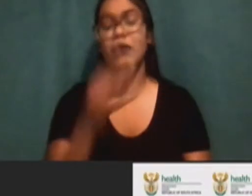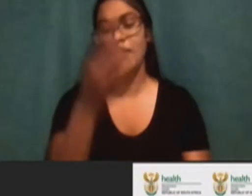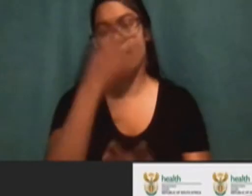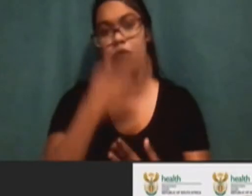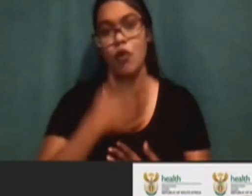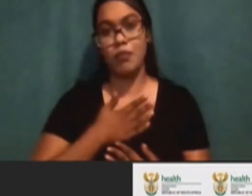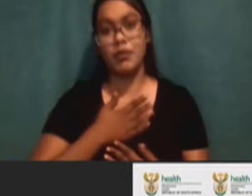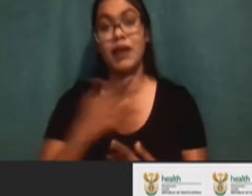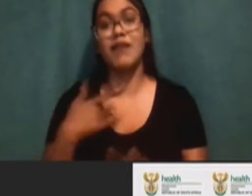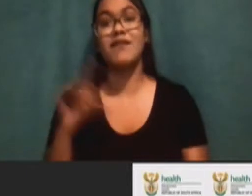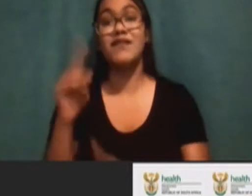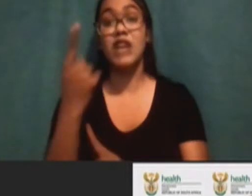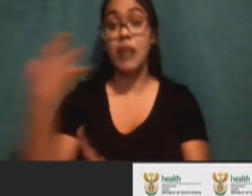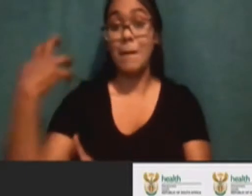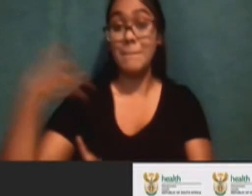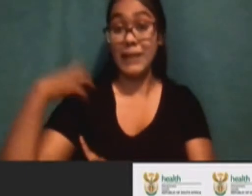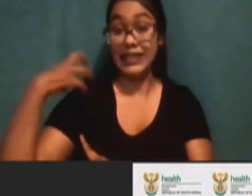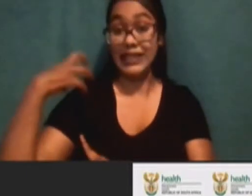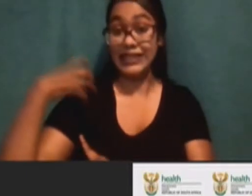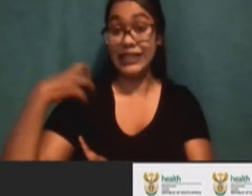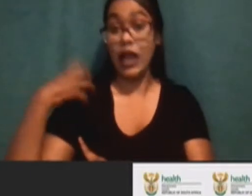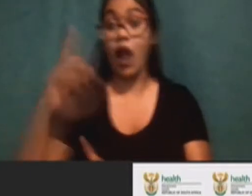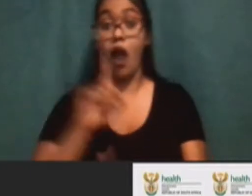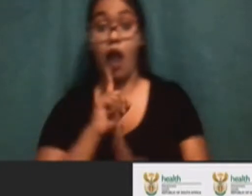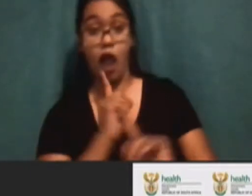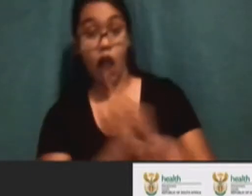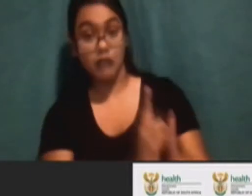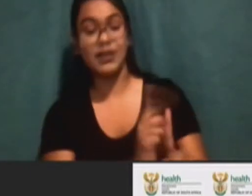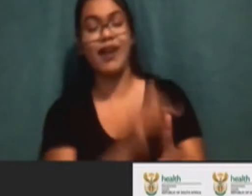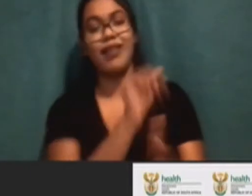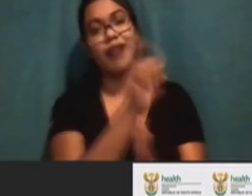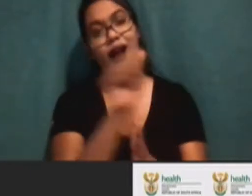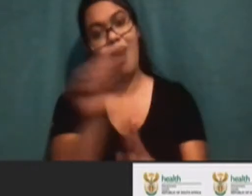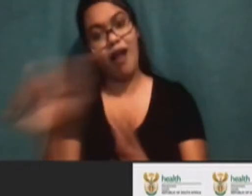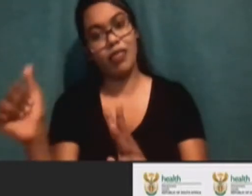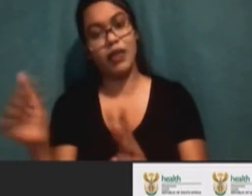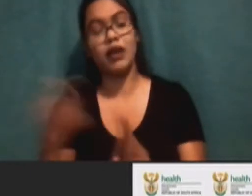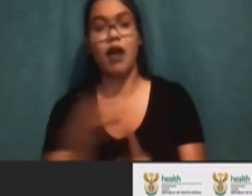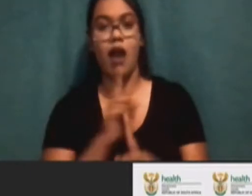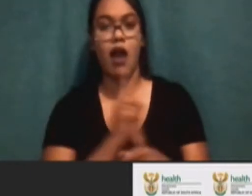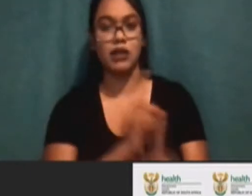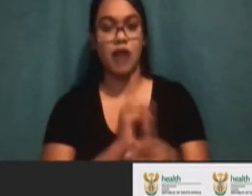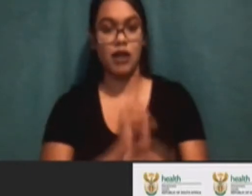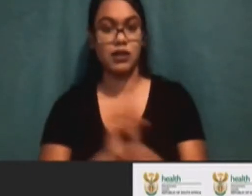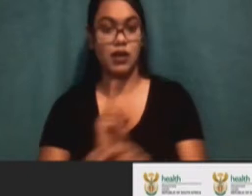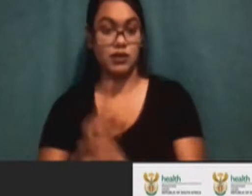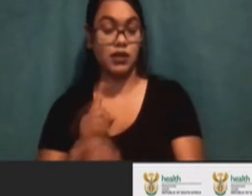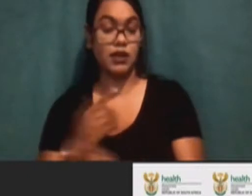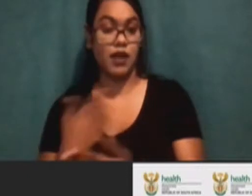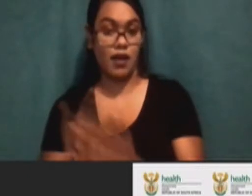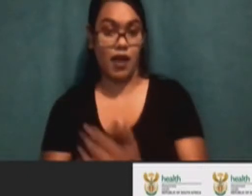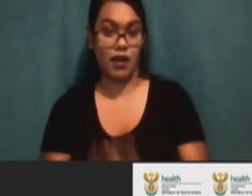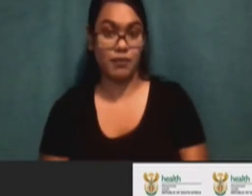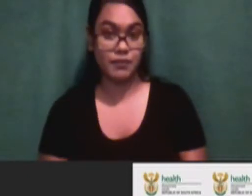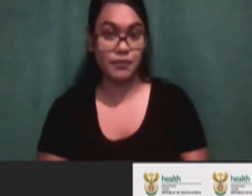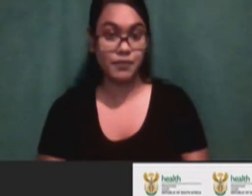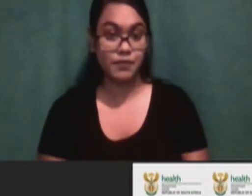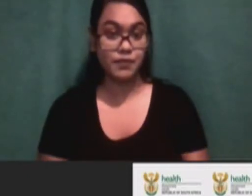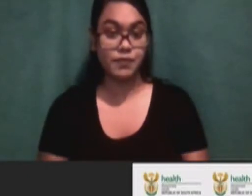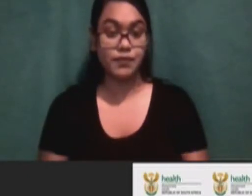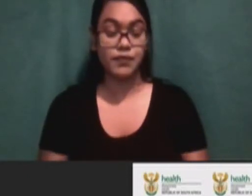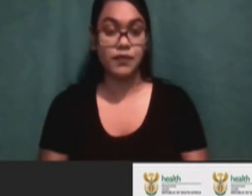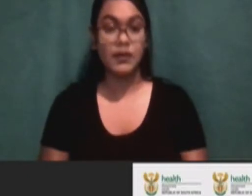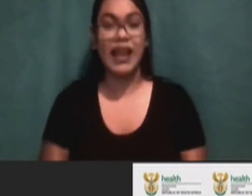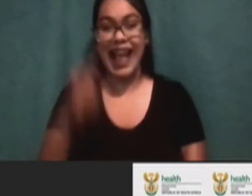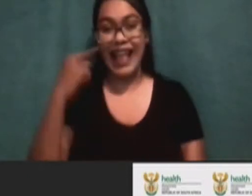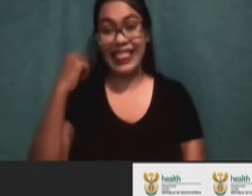over to Minister and members of the panel once more to respond to the second batch of questions. Will be, in fact, yeah, this is the